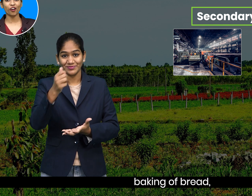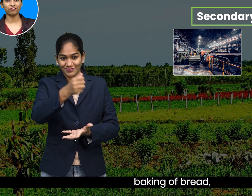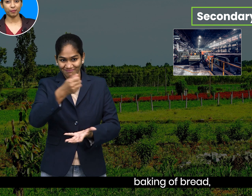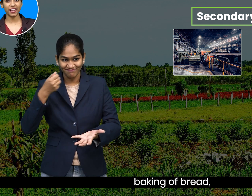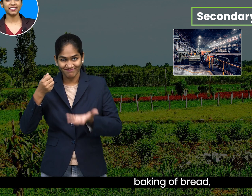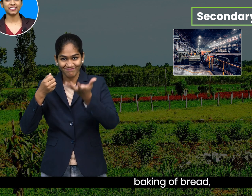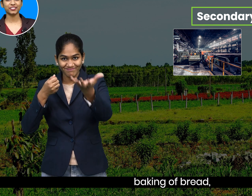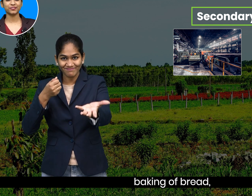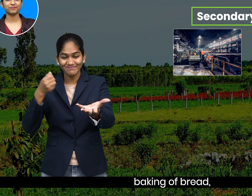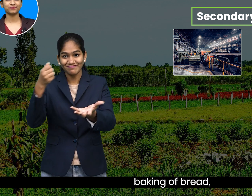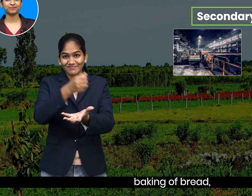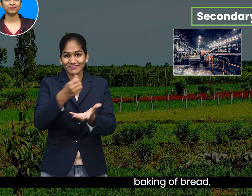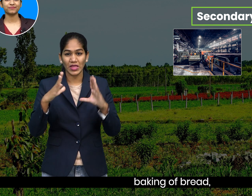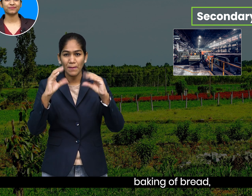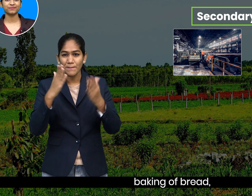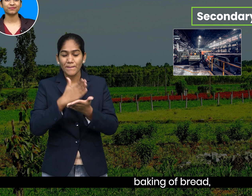baking of bread